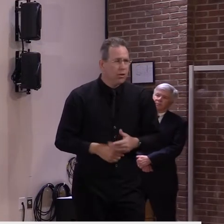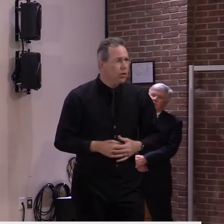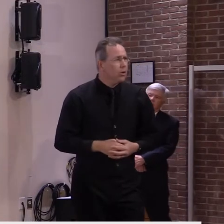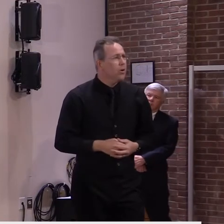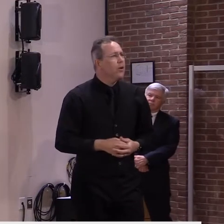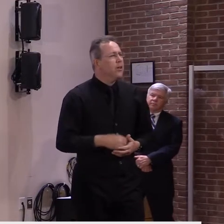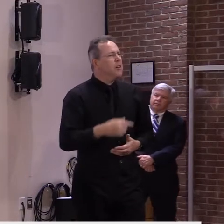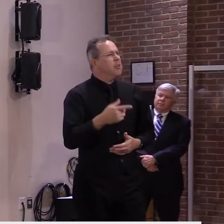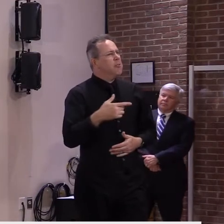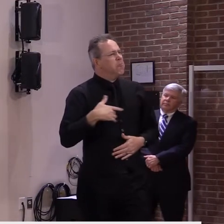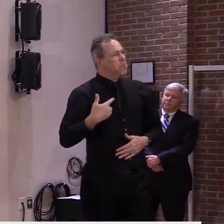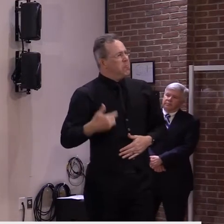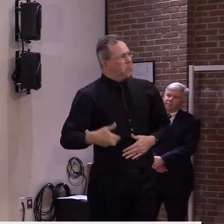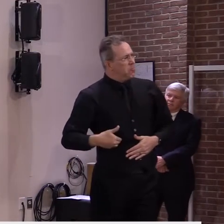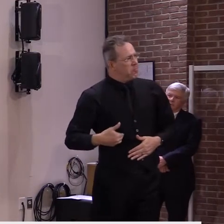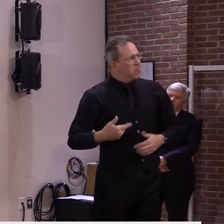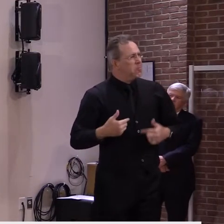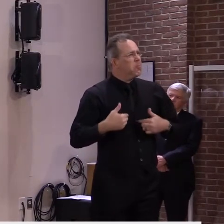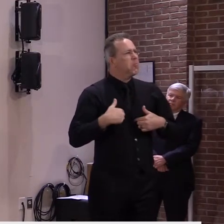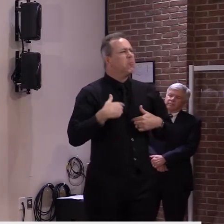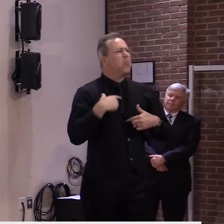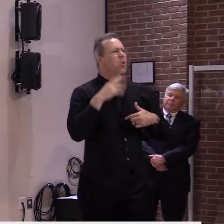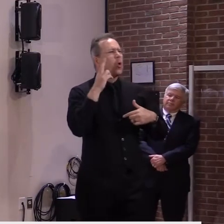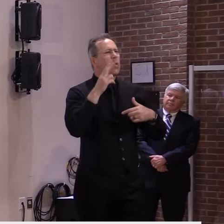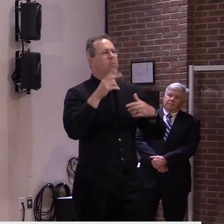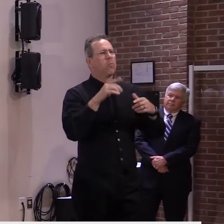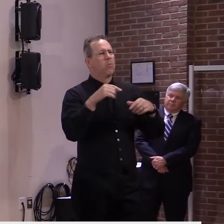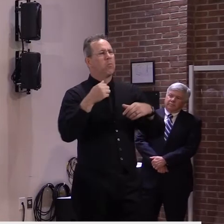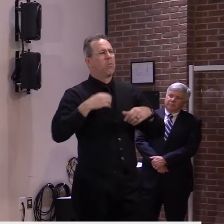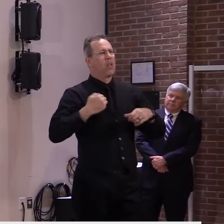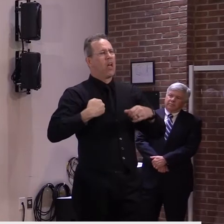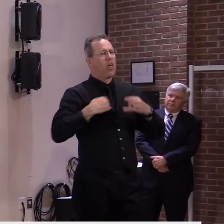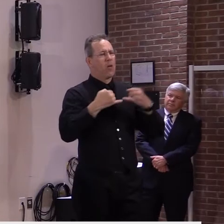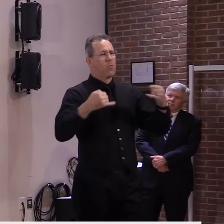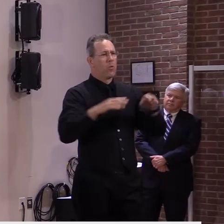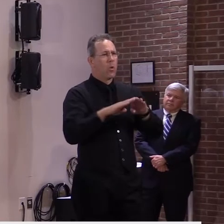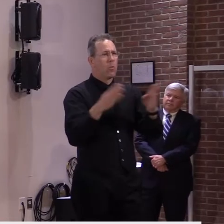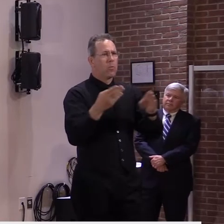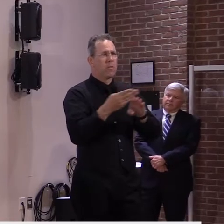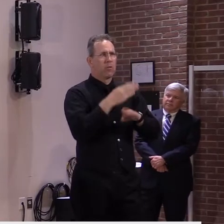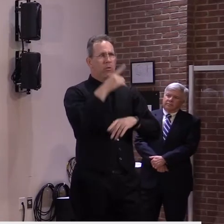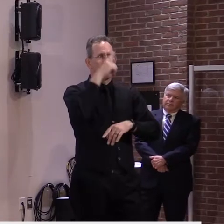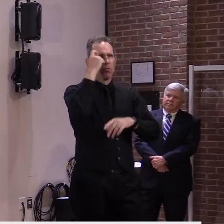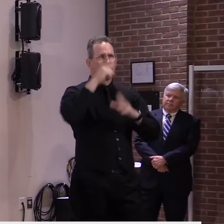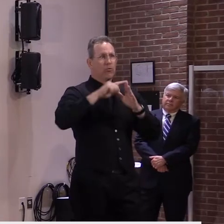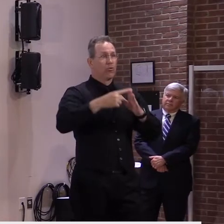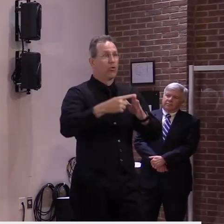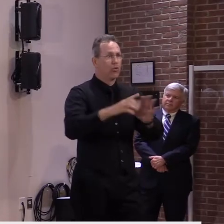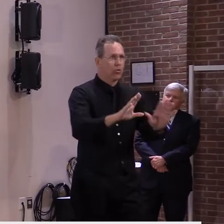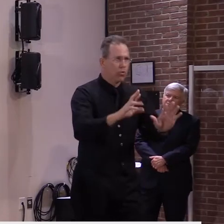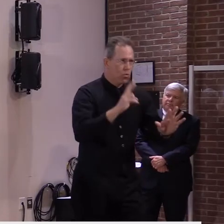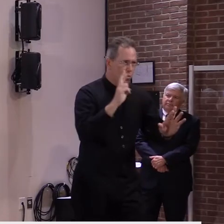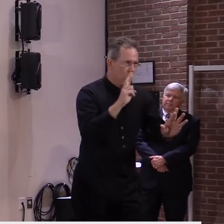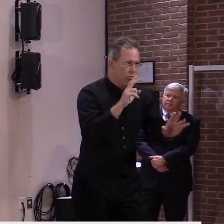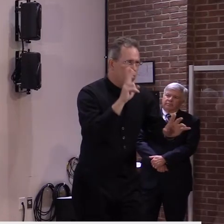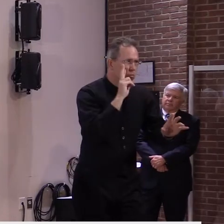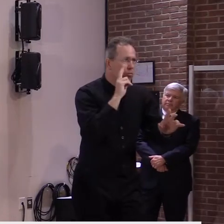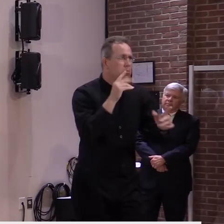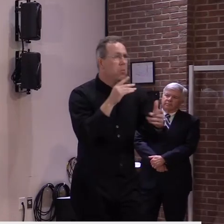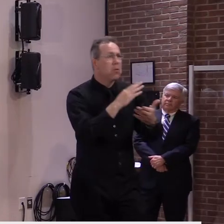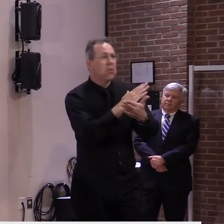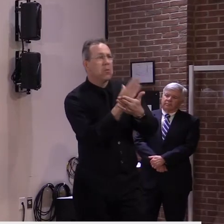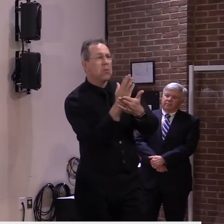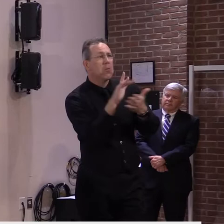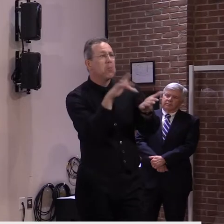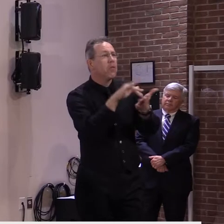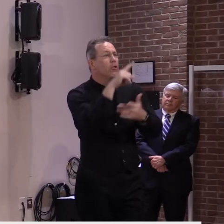that it will be open back up, and I'm hopeful that it'll be by midsummer. But again, I have no inside